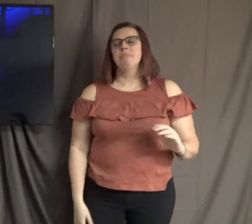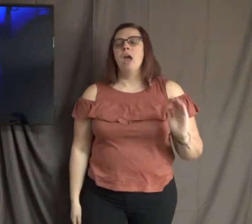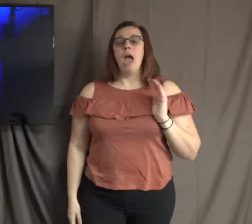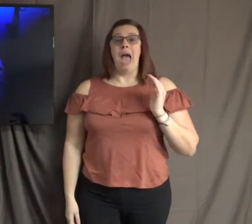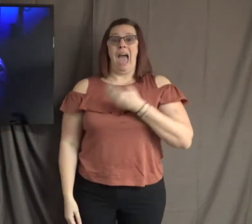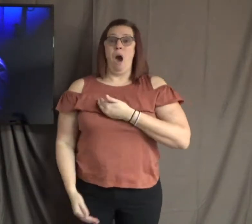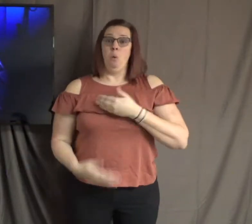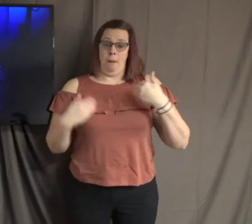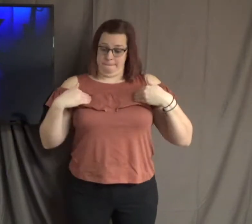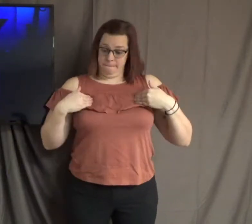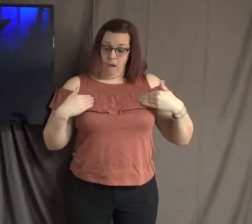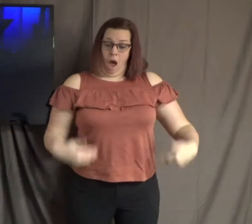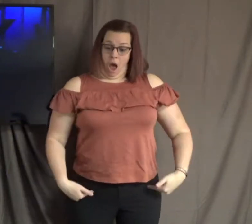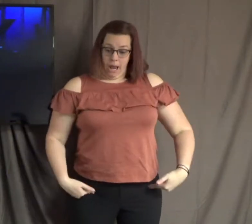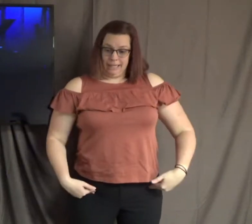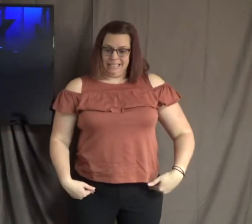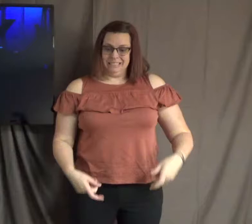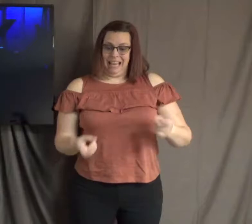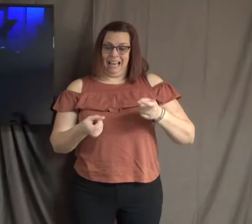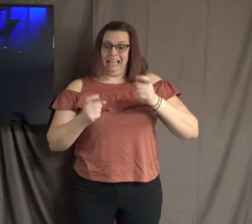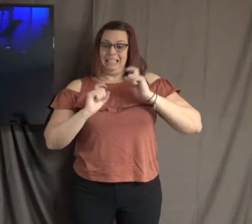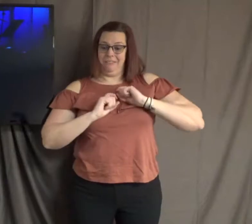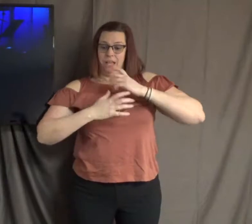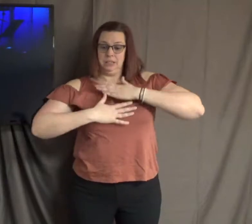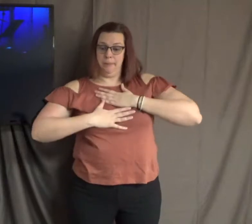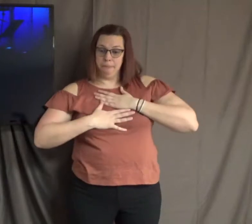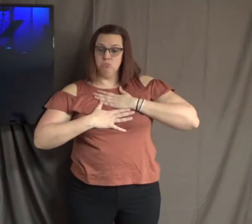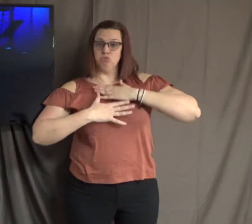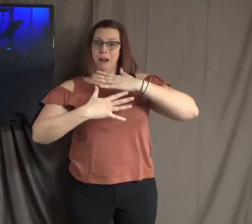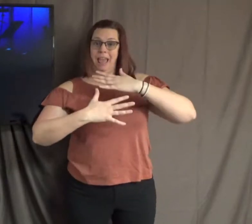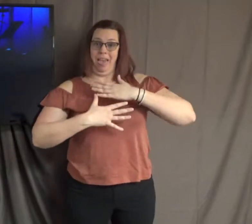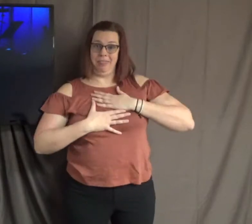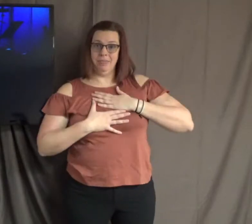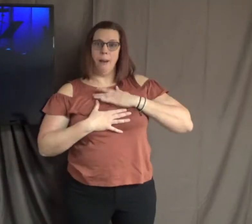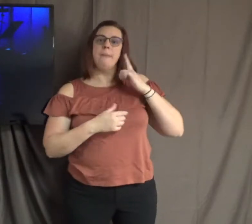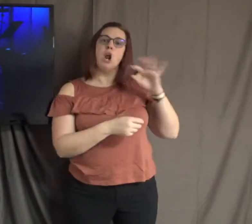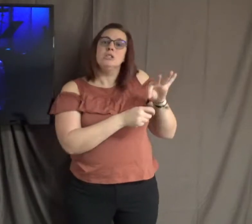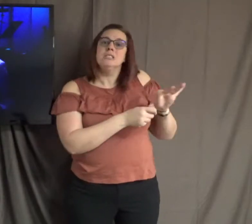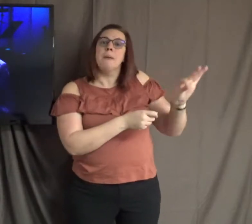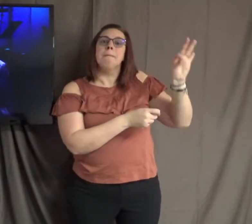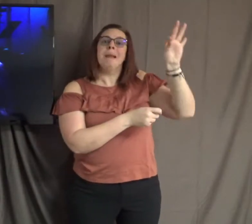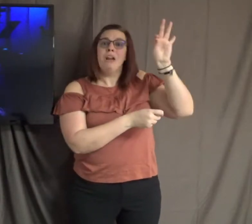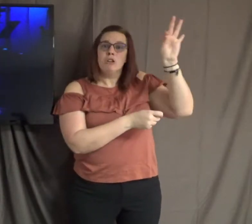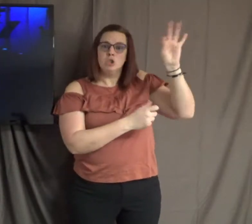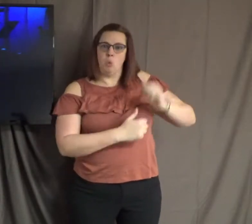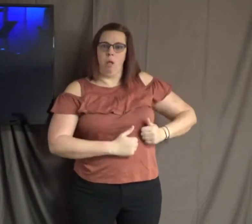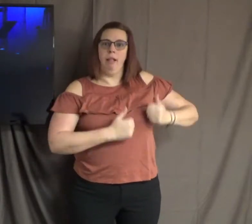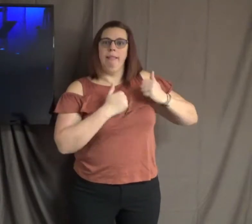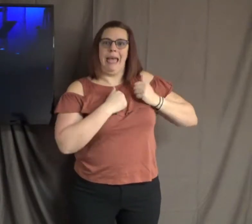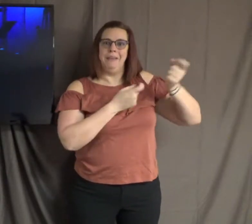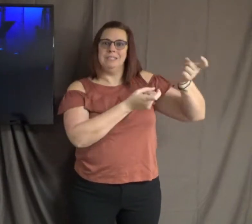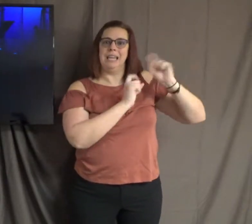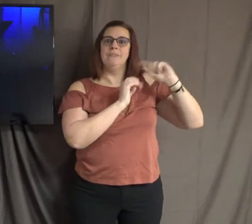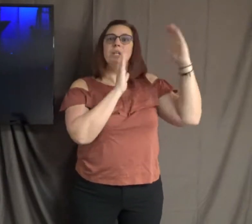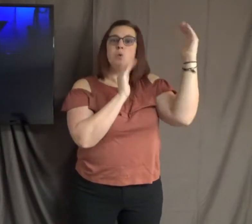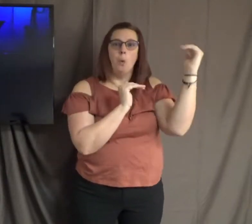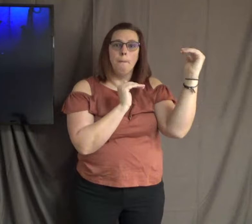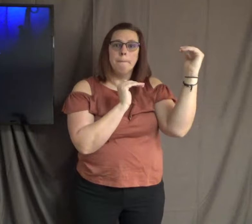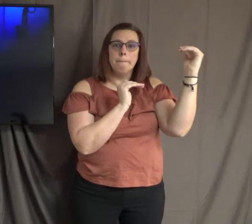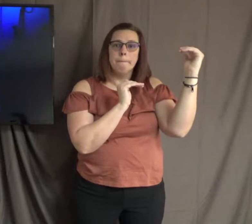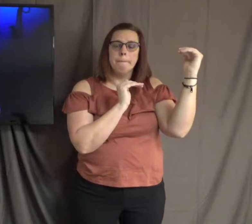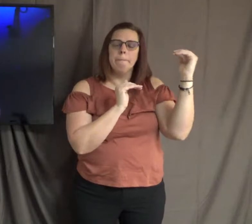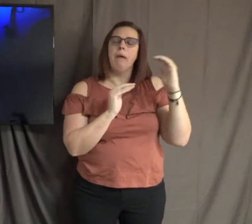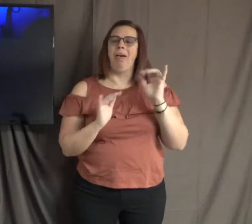birth gives us the gift of hope. It's those divine seeds planted in each of